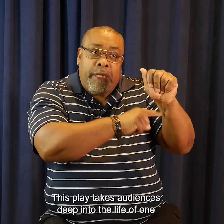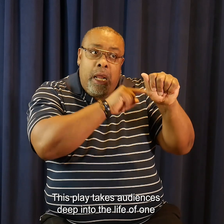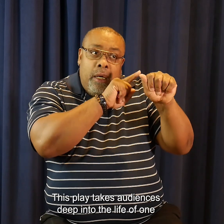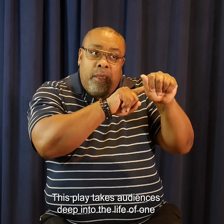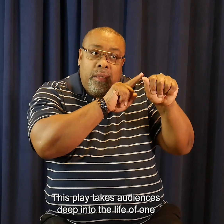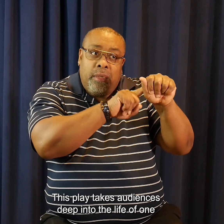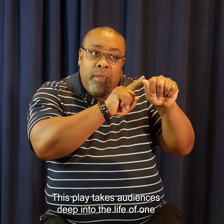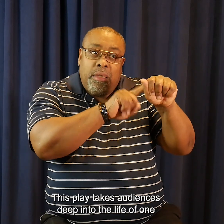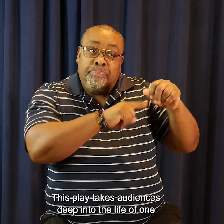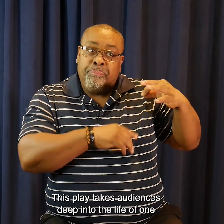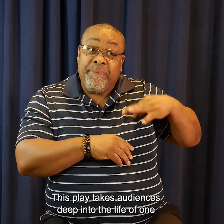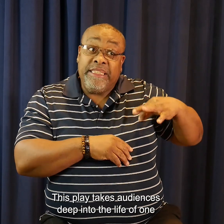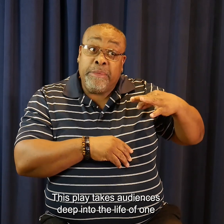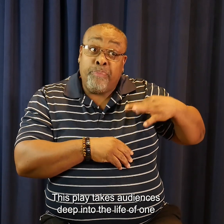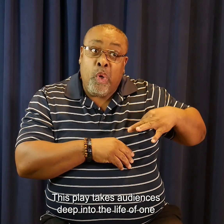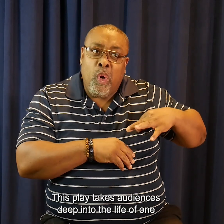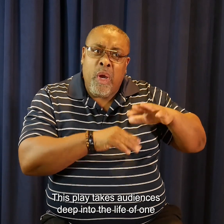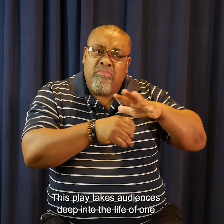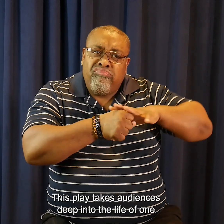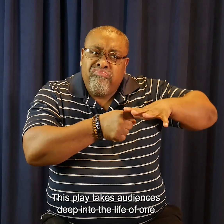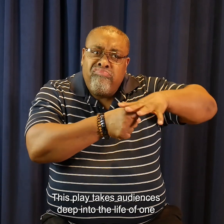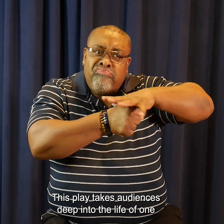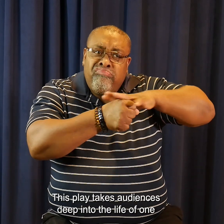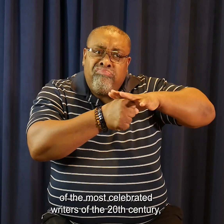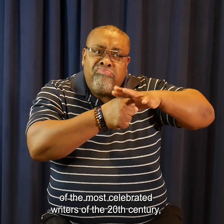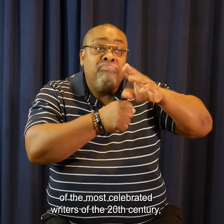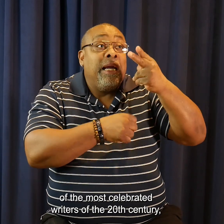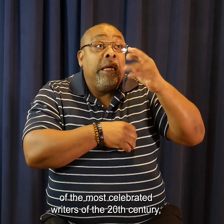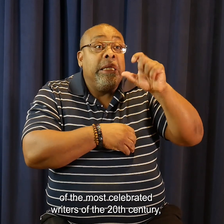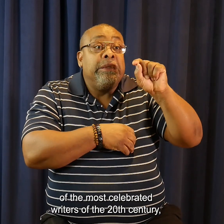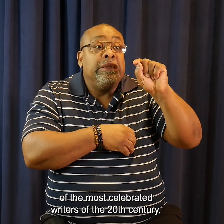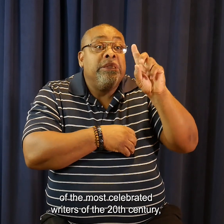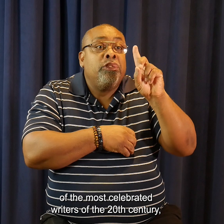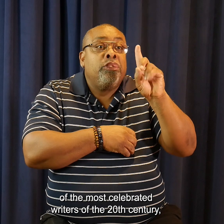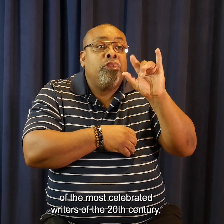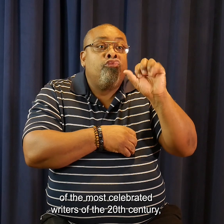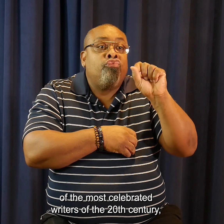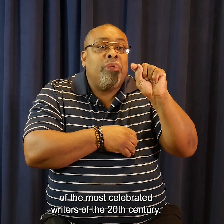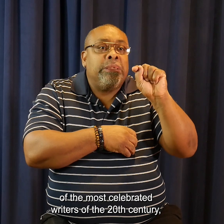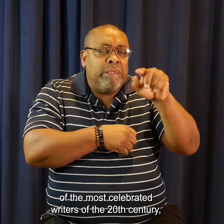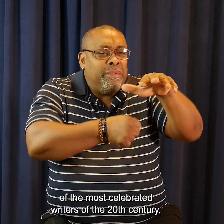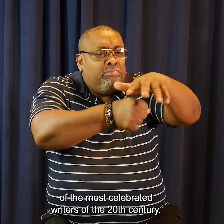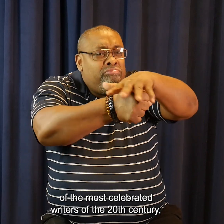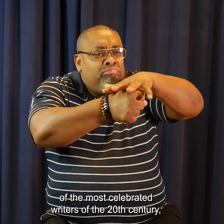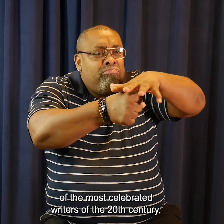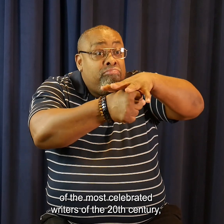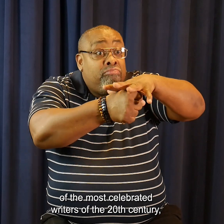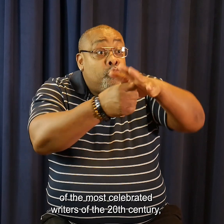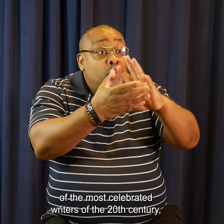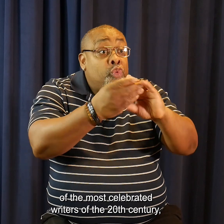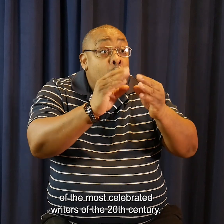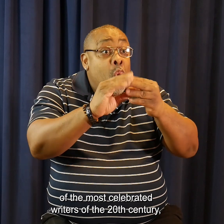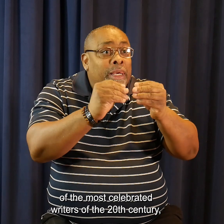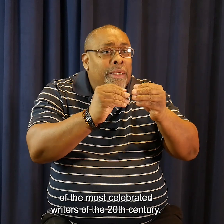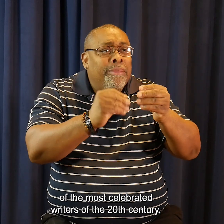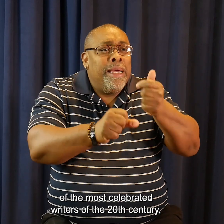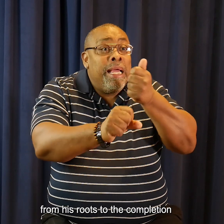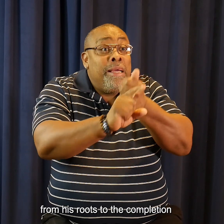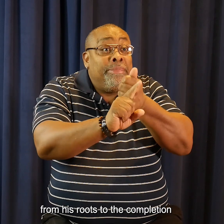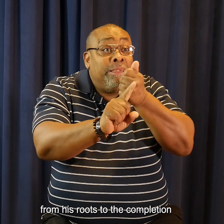takes audiences deep into the life of one of the most celebrated writers of the 20th century, from his